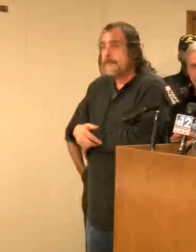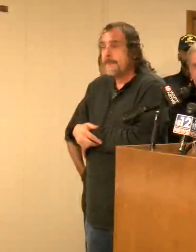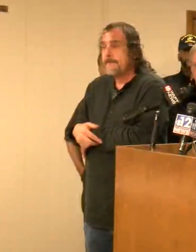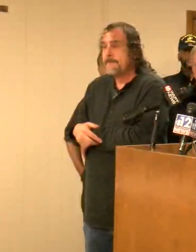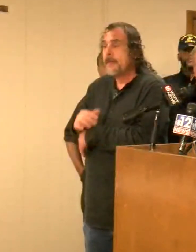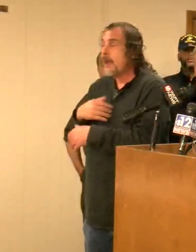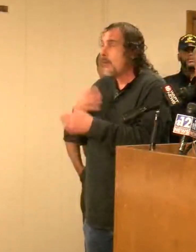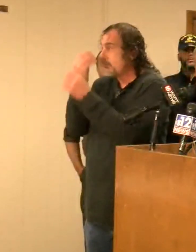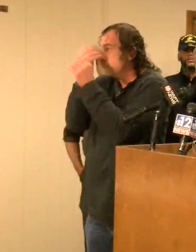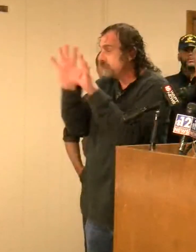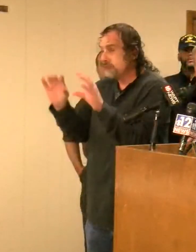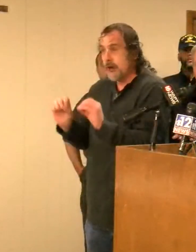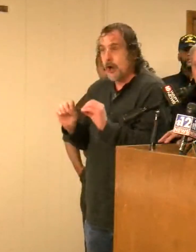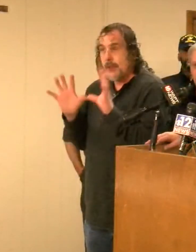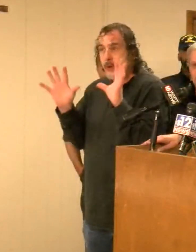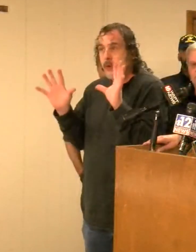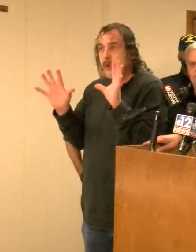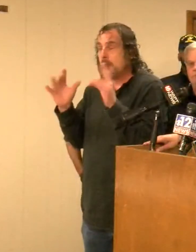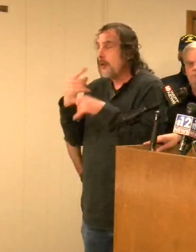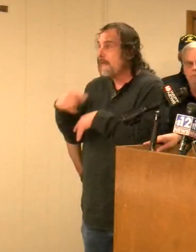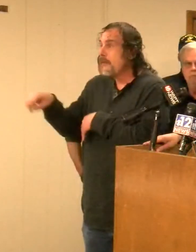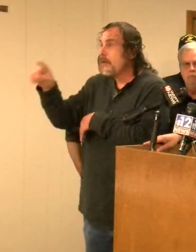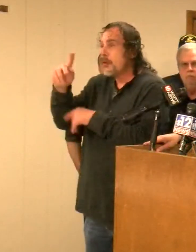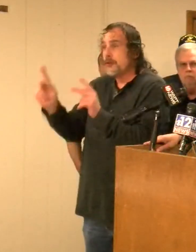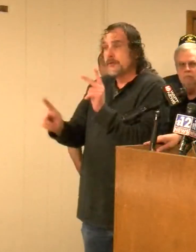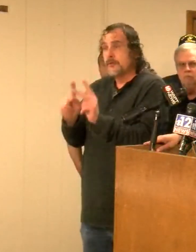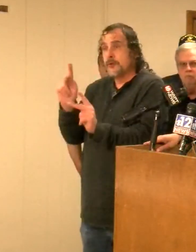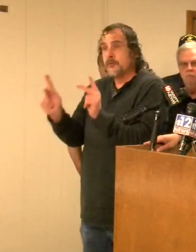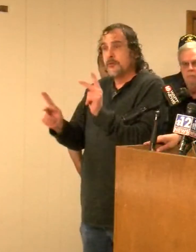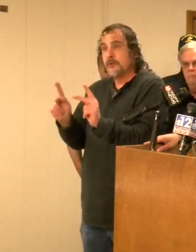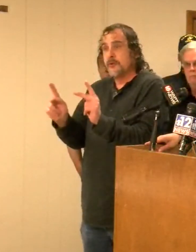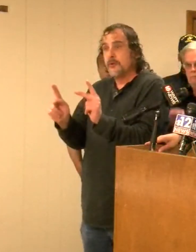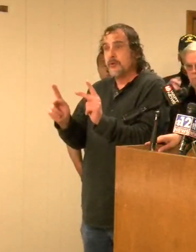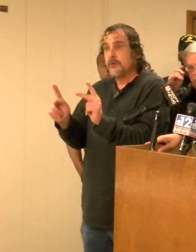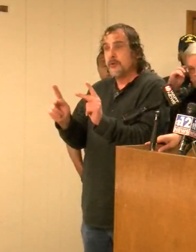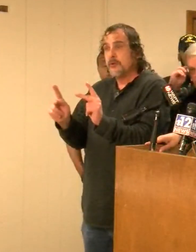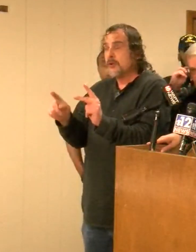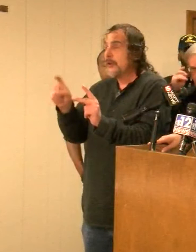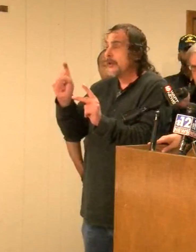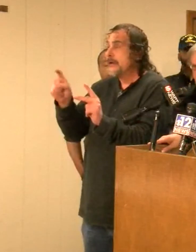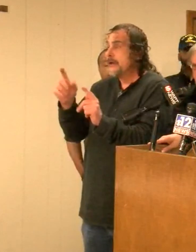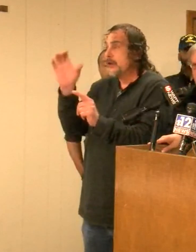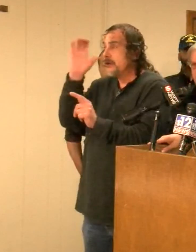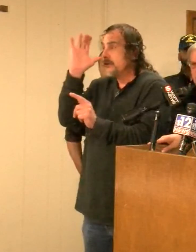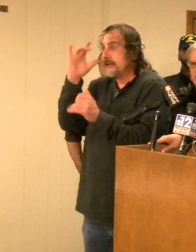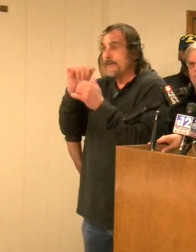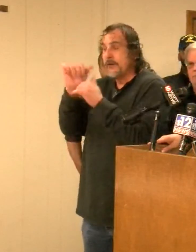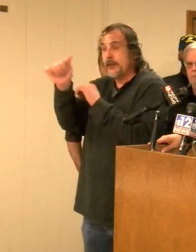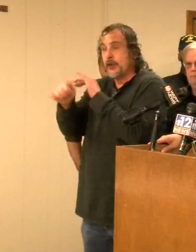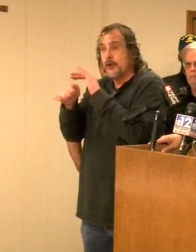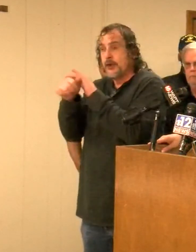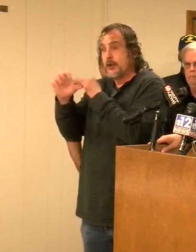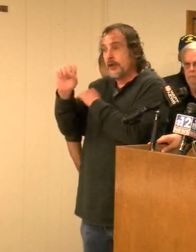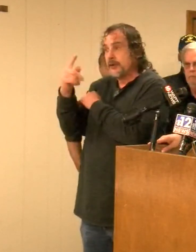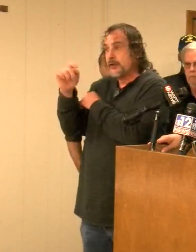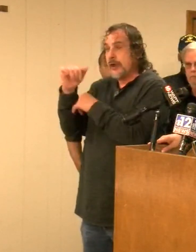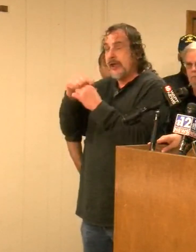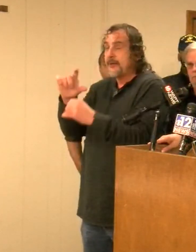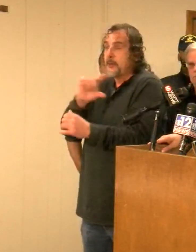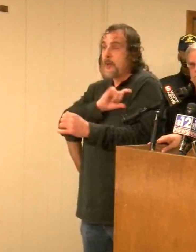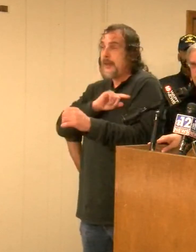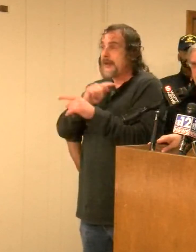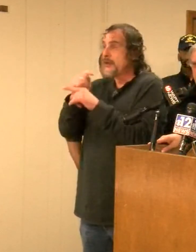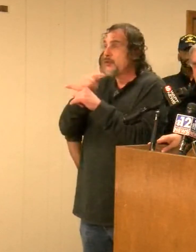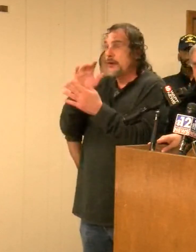601-960-1234. Want to make it clear for those individuals that have needed to seek shelter at our police training